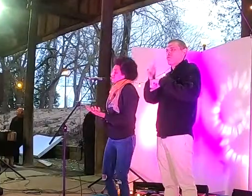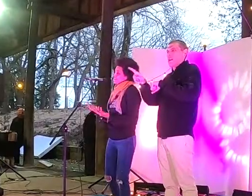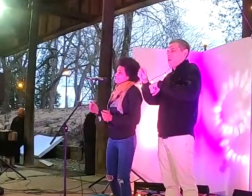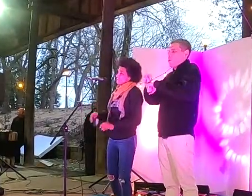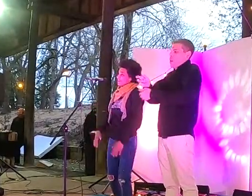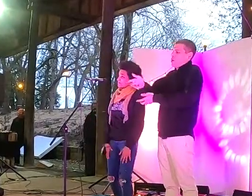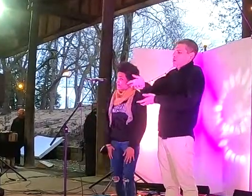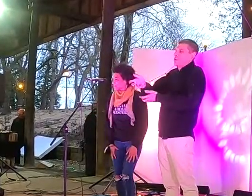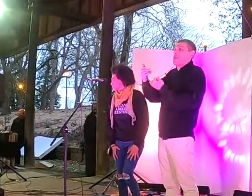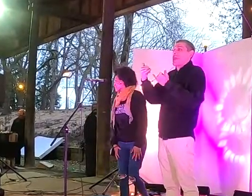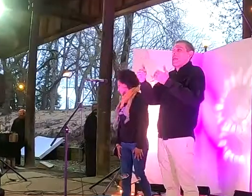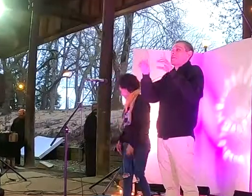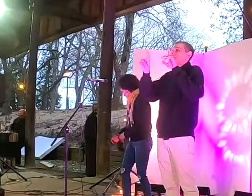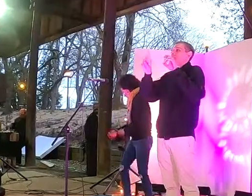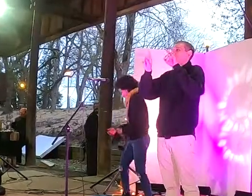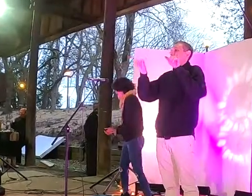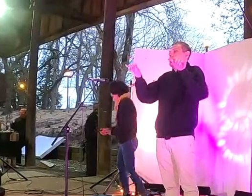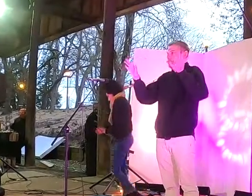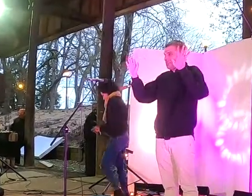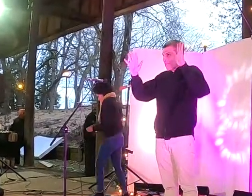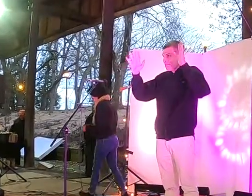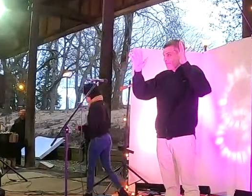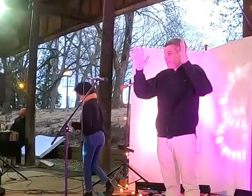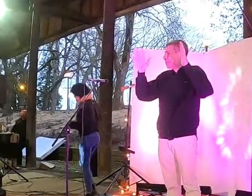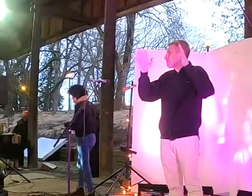ado, Destiny.